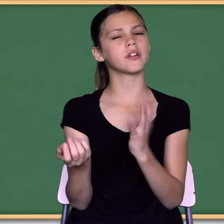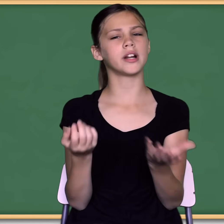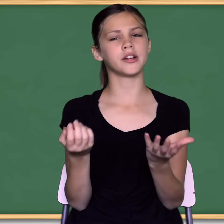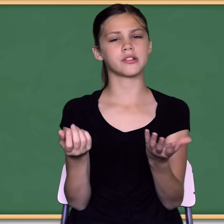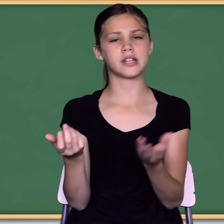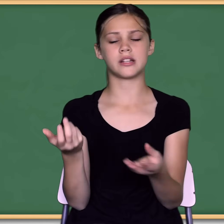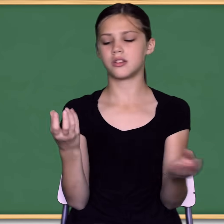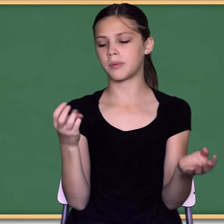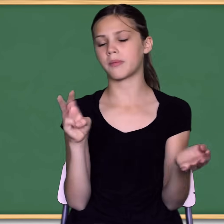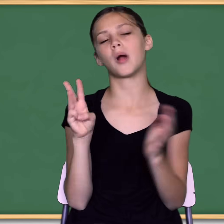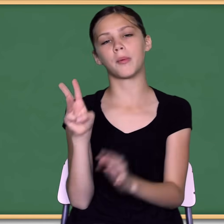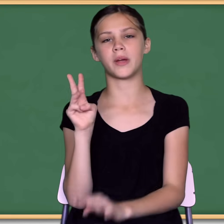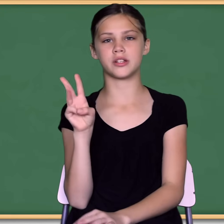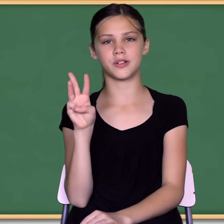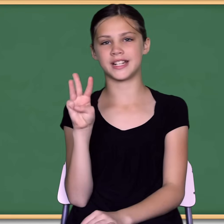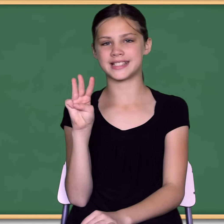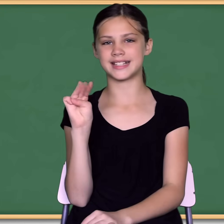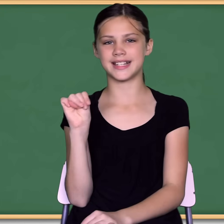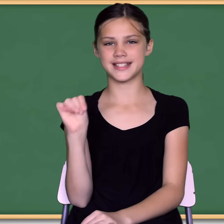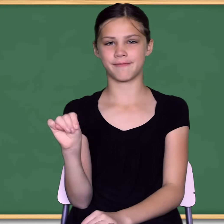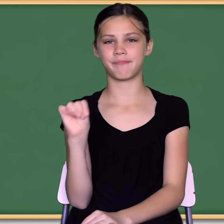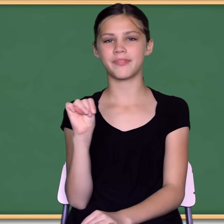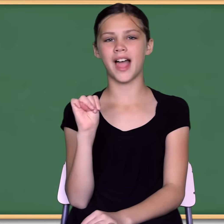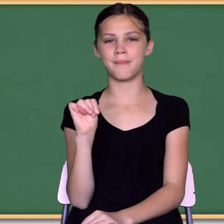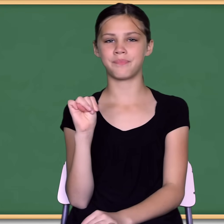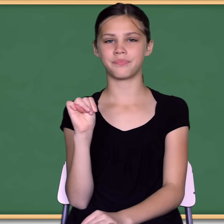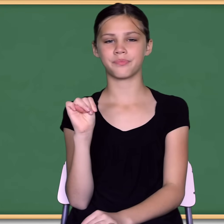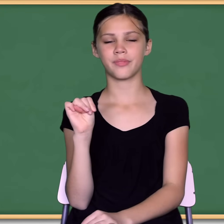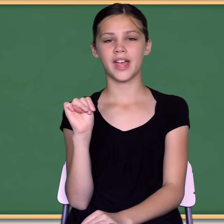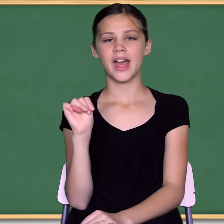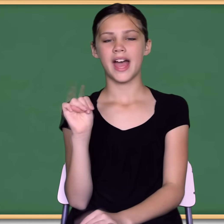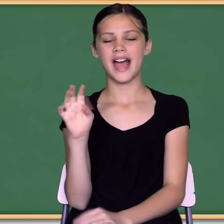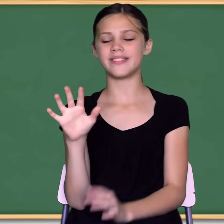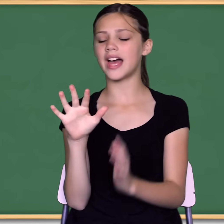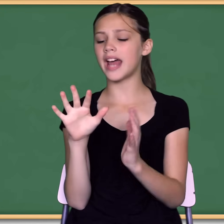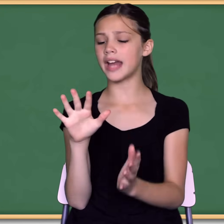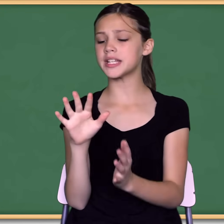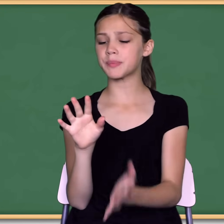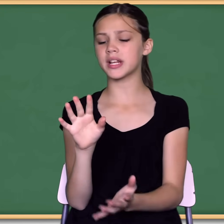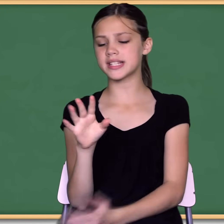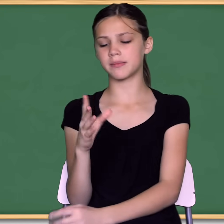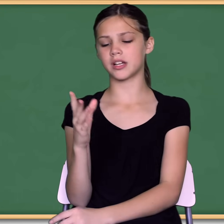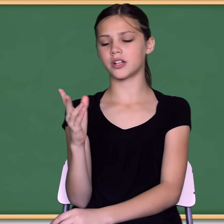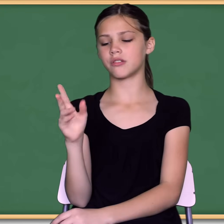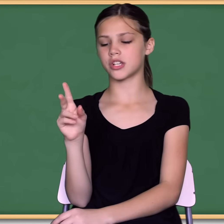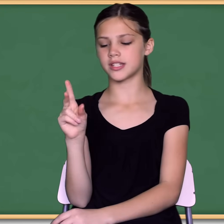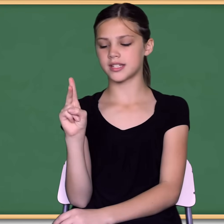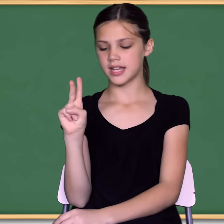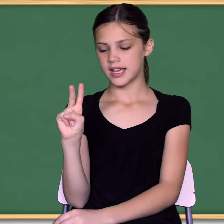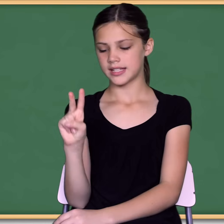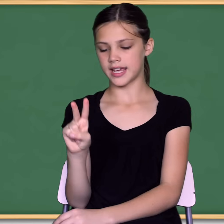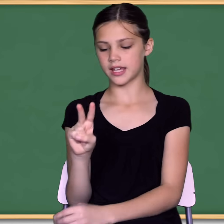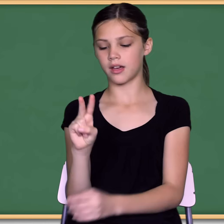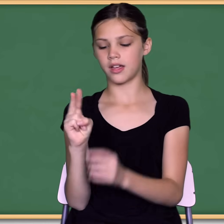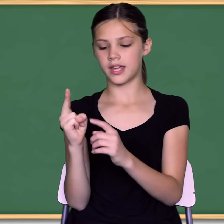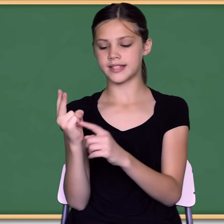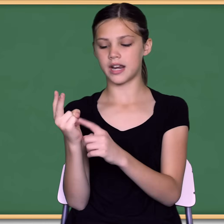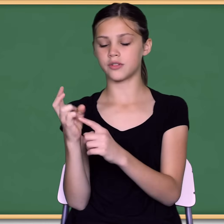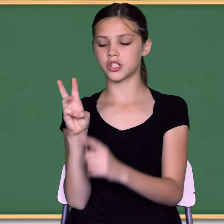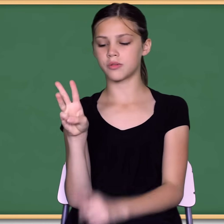still going to understand you, but the proper way to do it is like this, M. And then N is pretty similar. You just take, instead of just